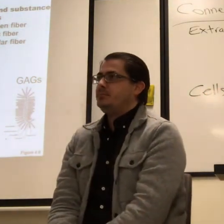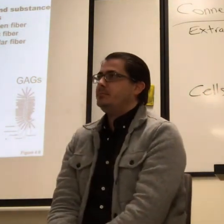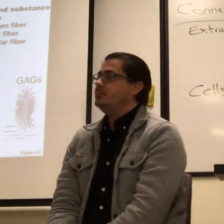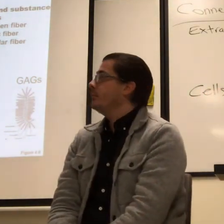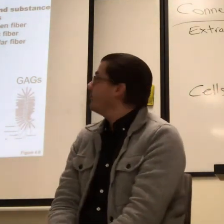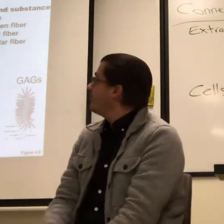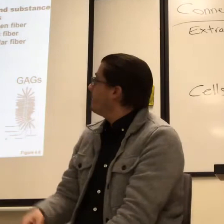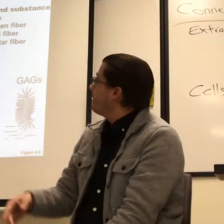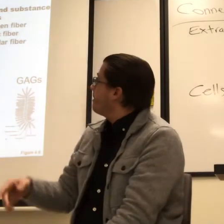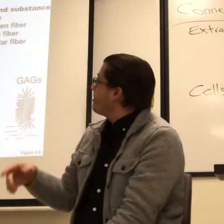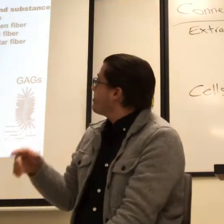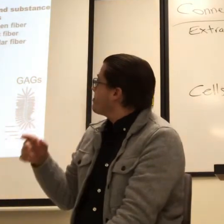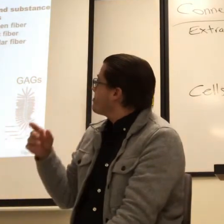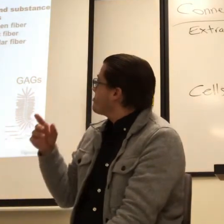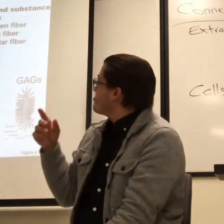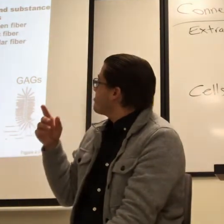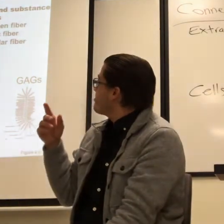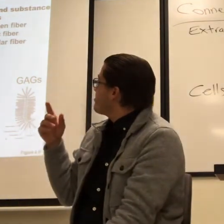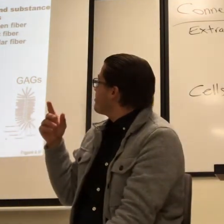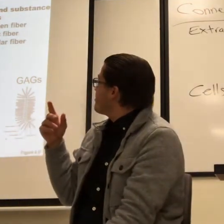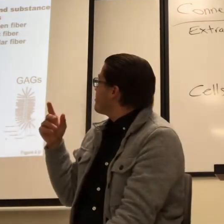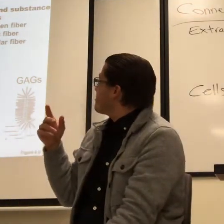leukocytes, white blood cells.